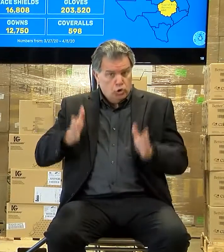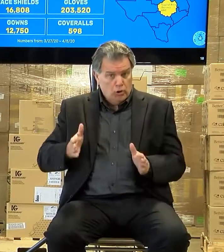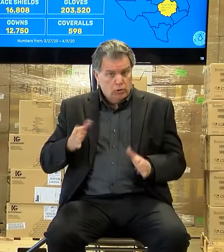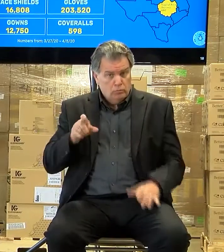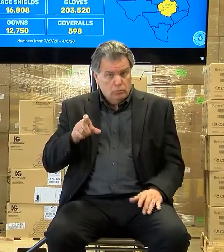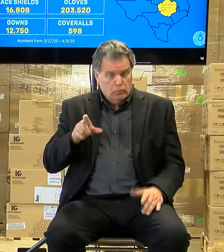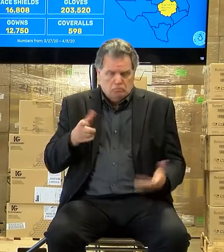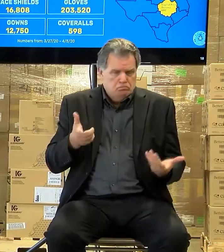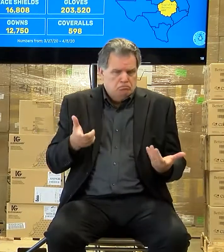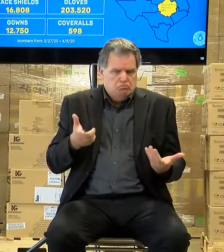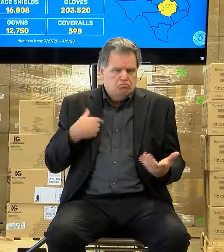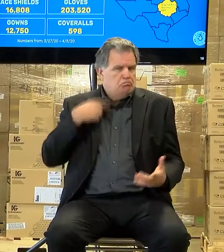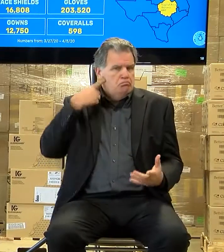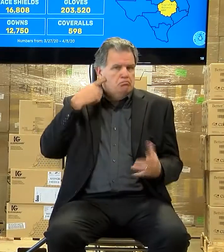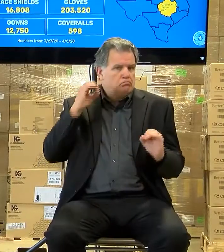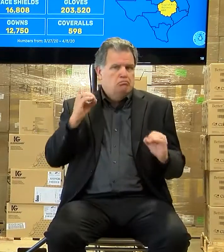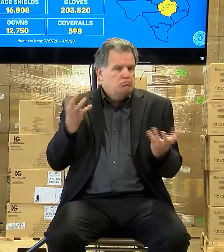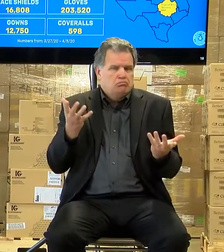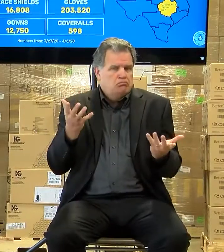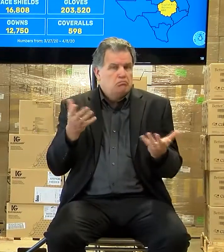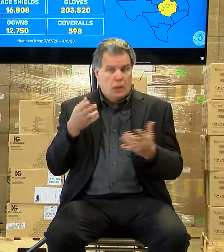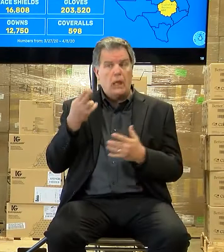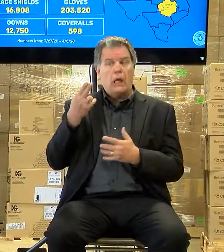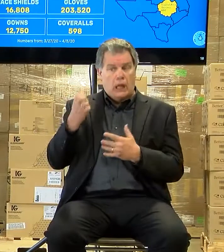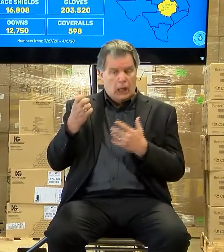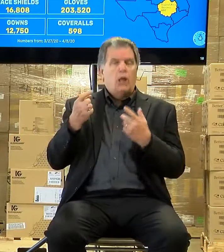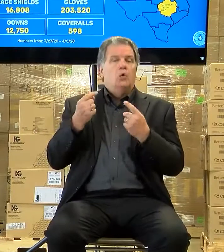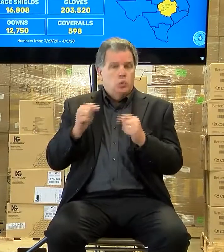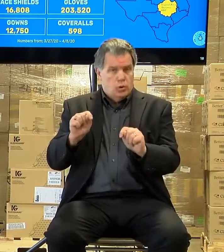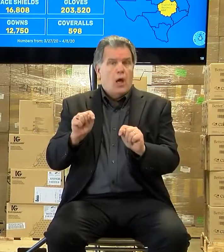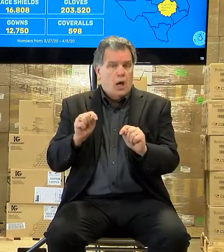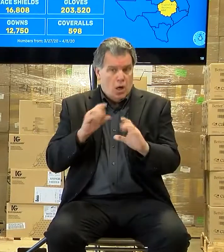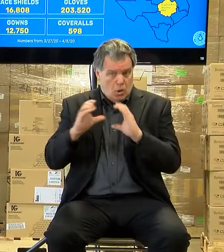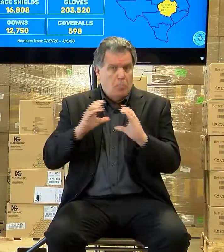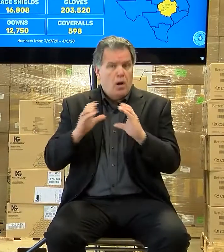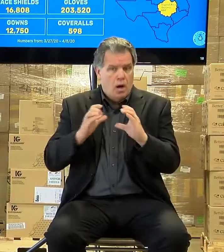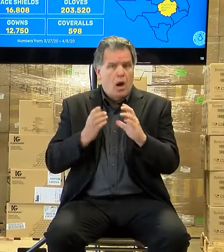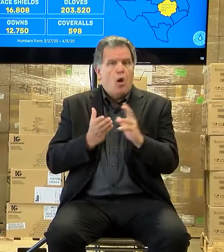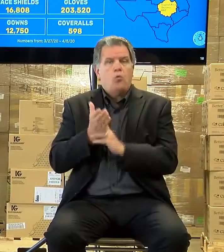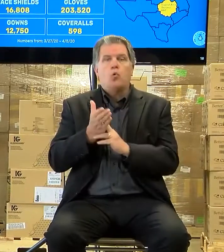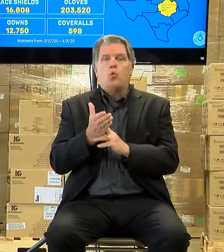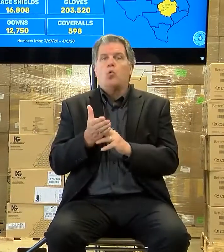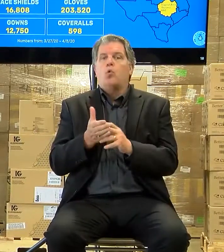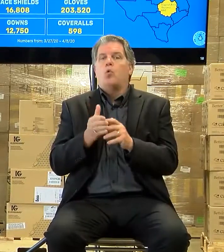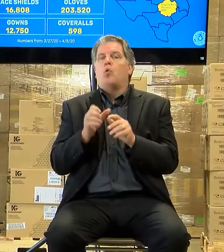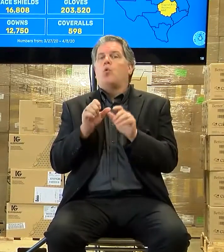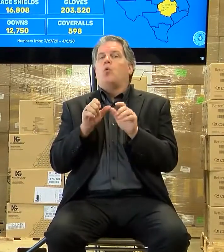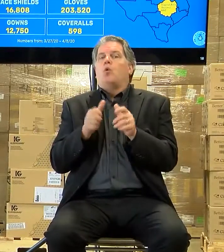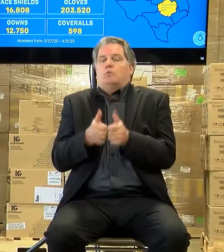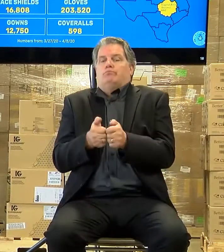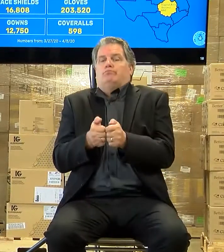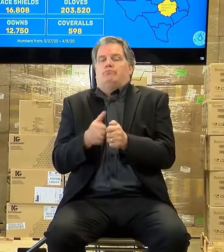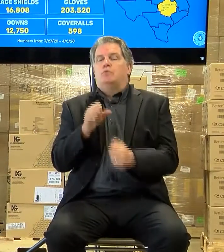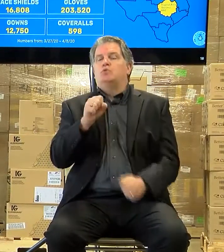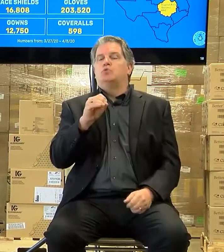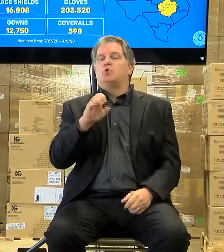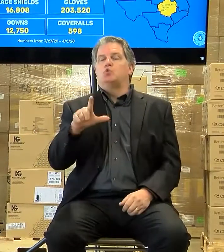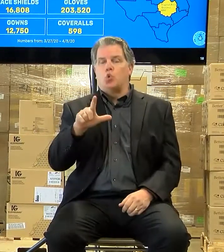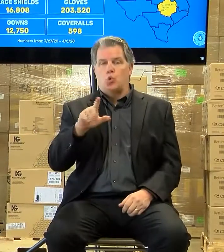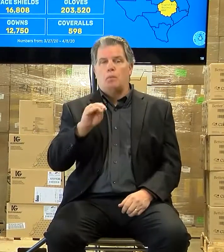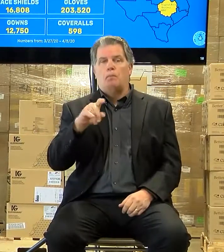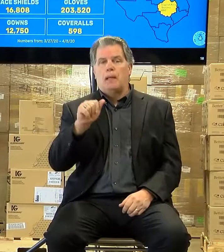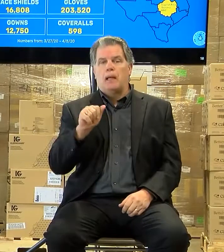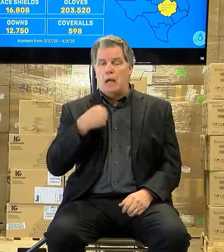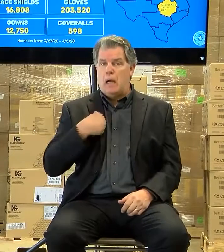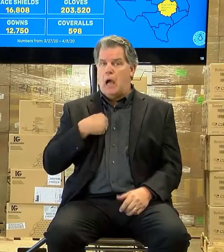of him or from him. He has attempted to communicate through social media, and I communicated through a form of a